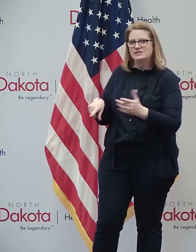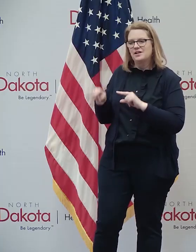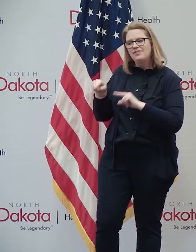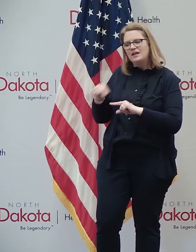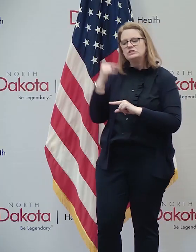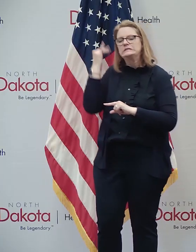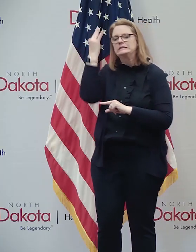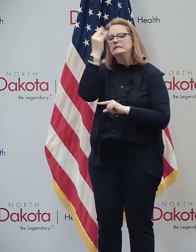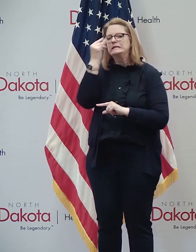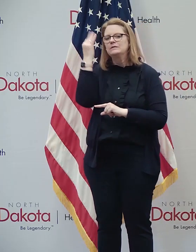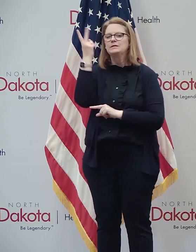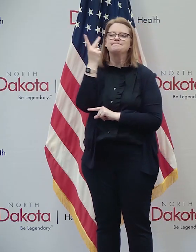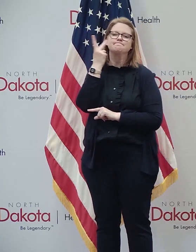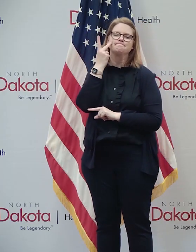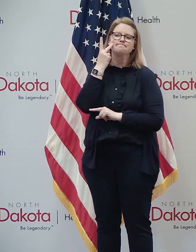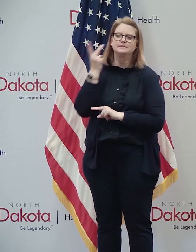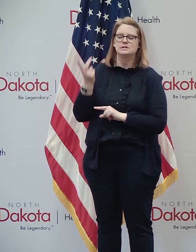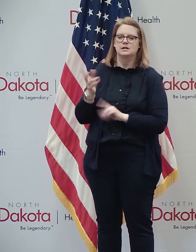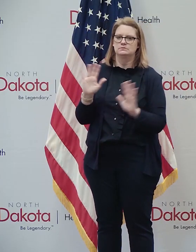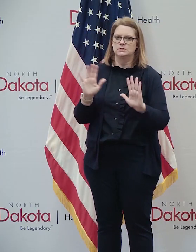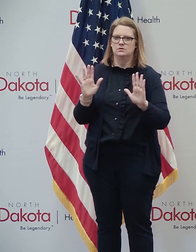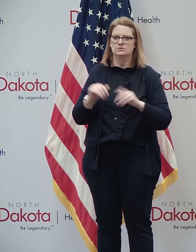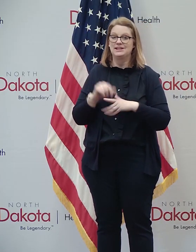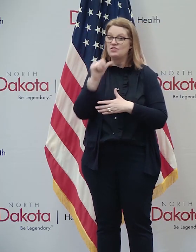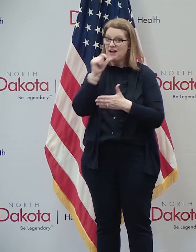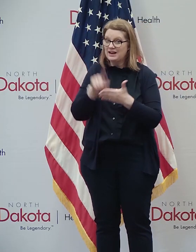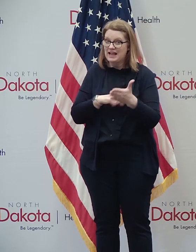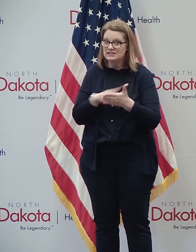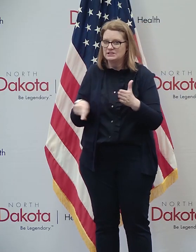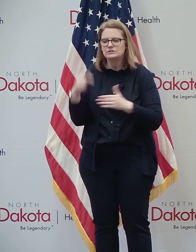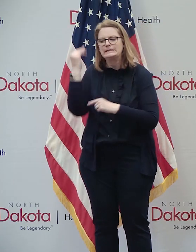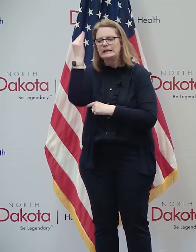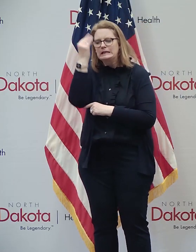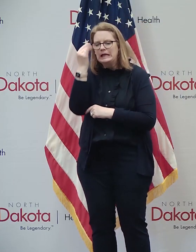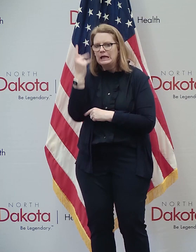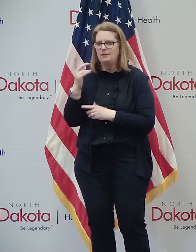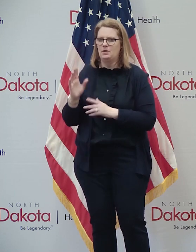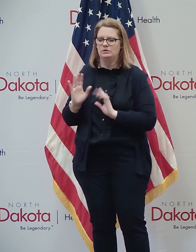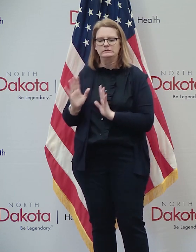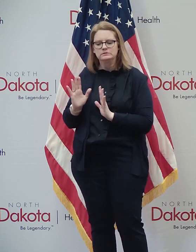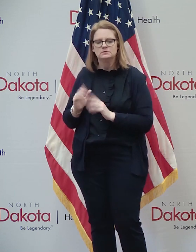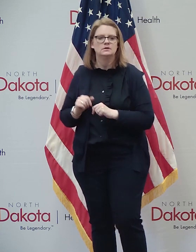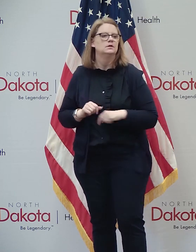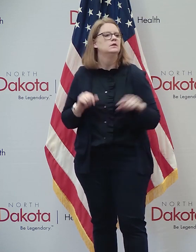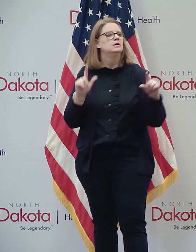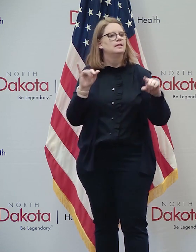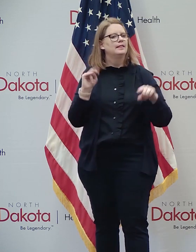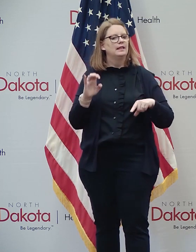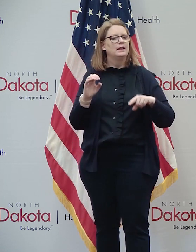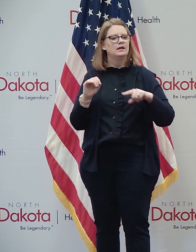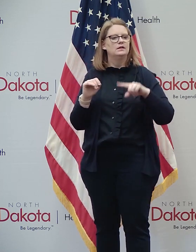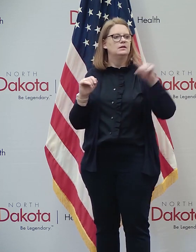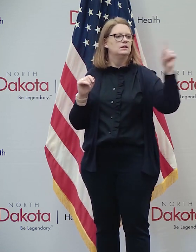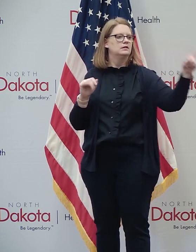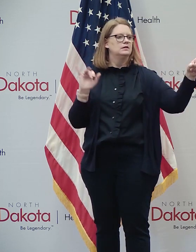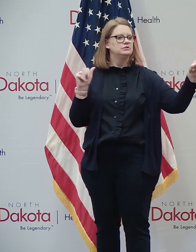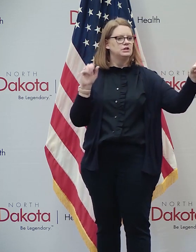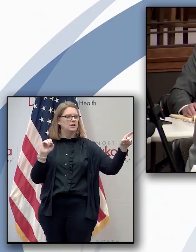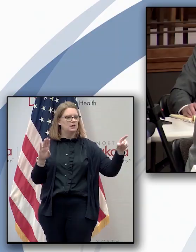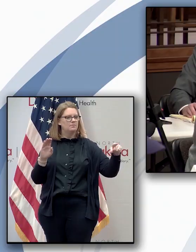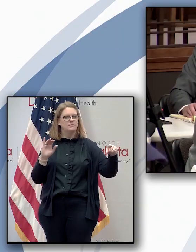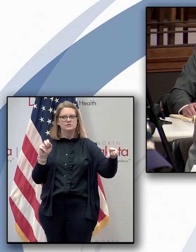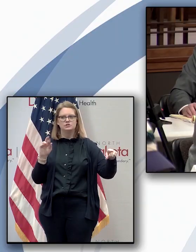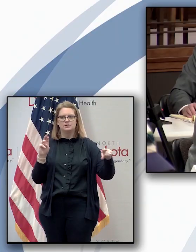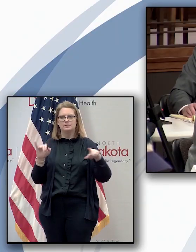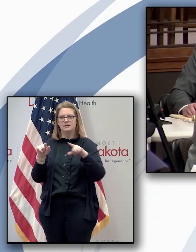Fair is not announced canceling, just considering. Okay, thank you for that. That was Mike. The masked Mike, if you couldn't hear it, was